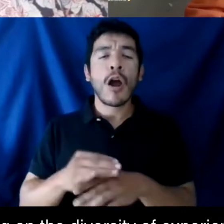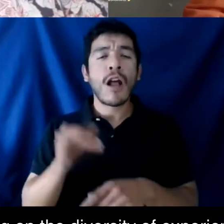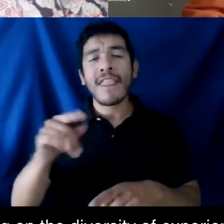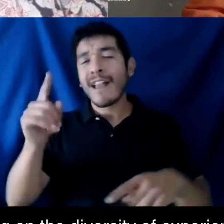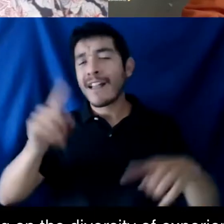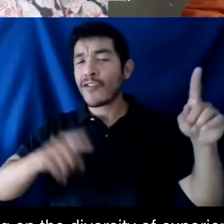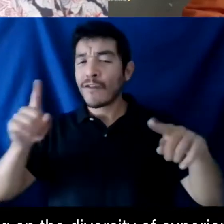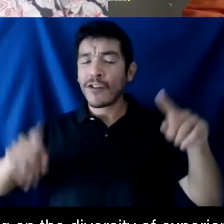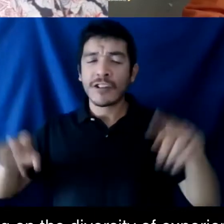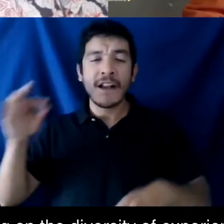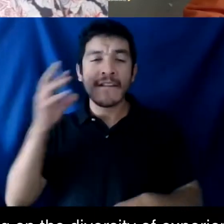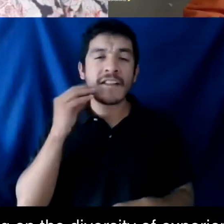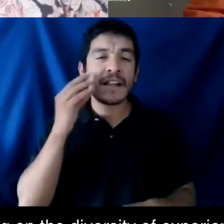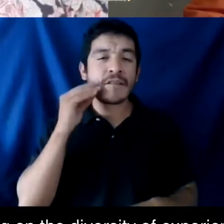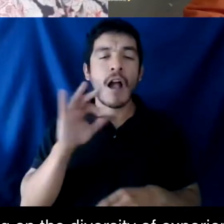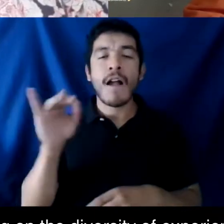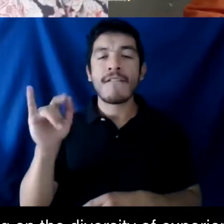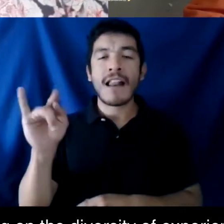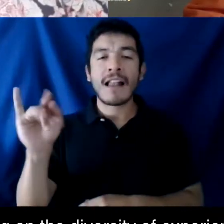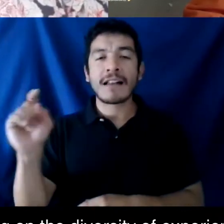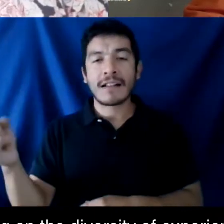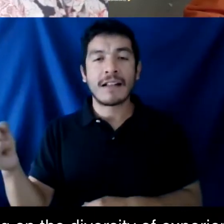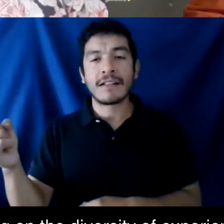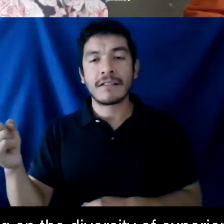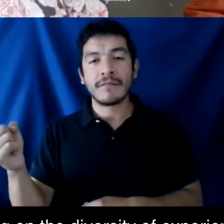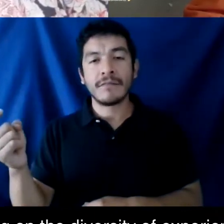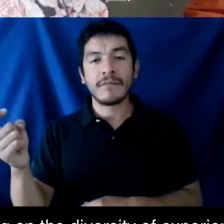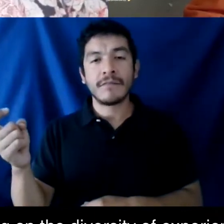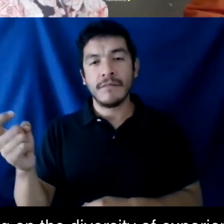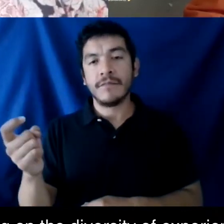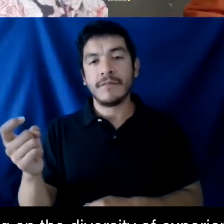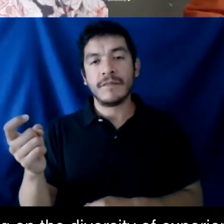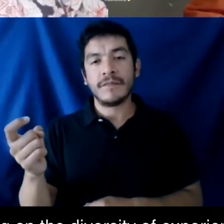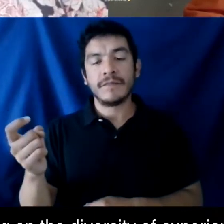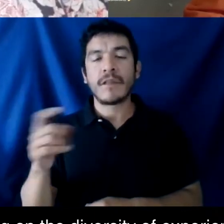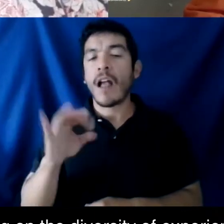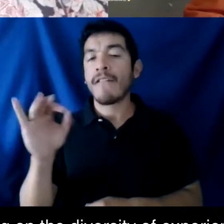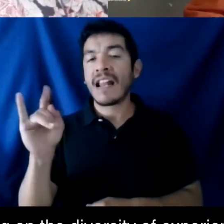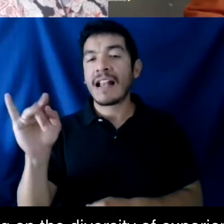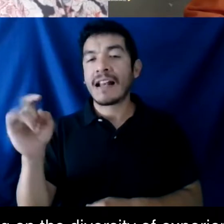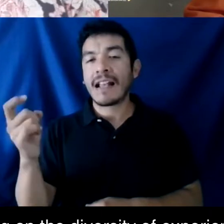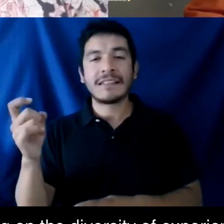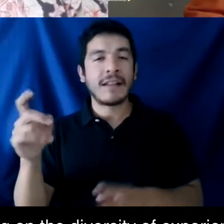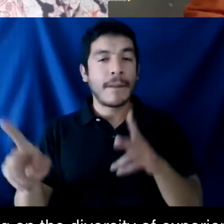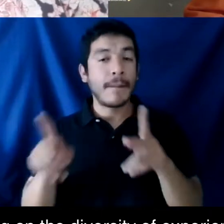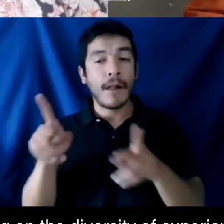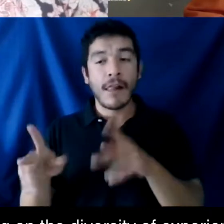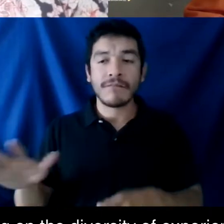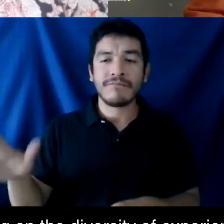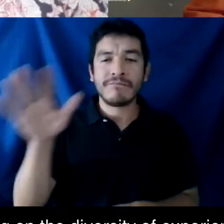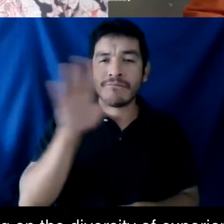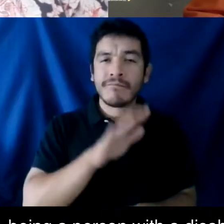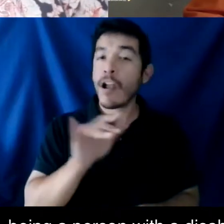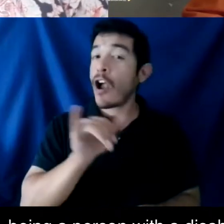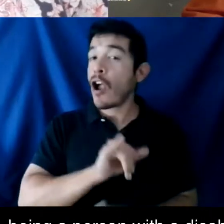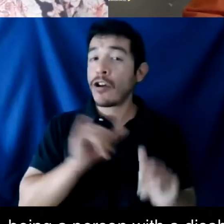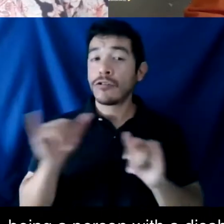of experience of a Latinx uh, pop of the Latinx population, as well